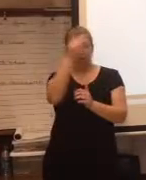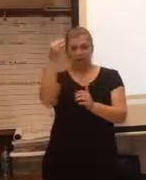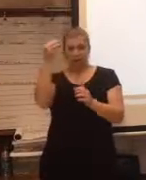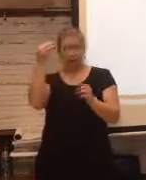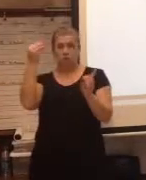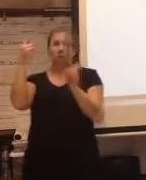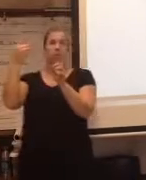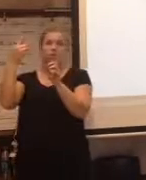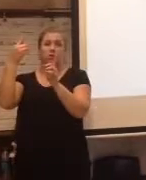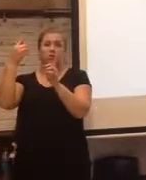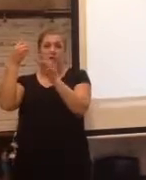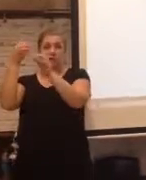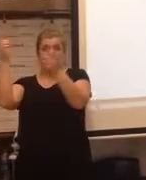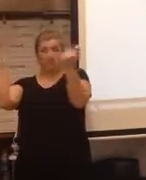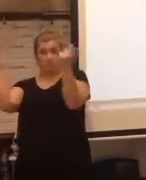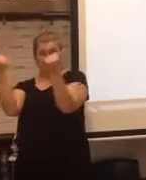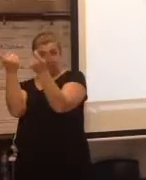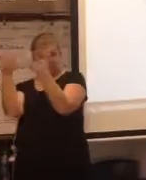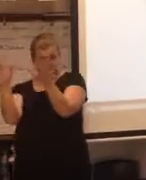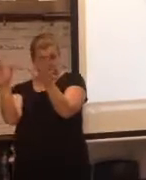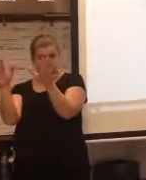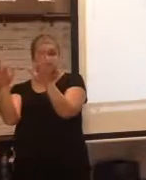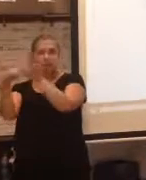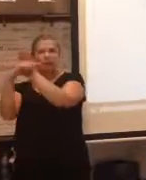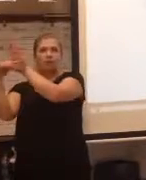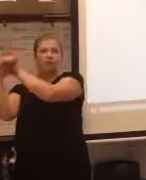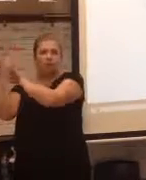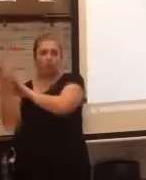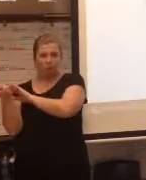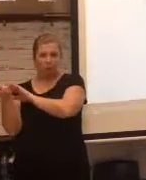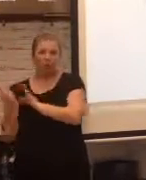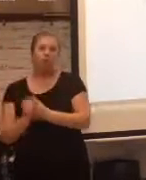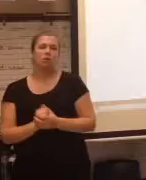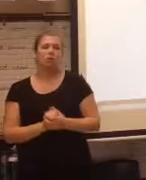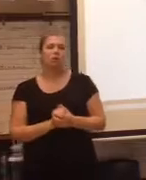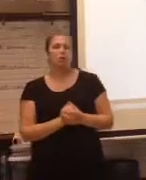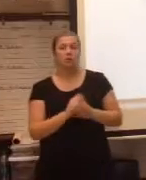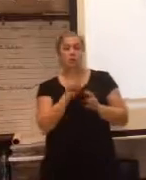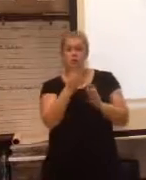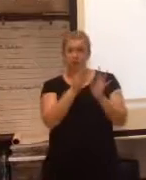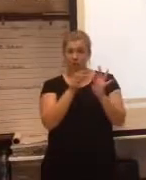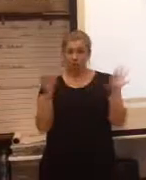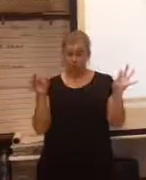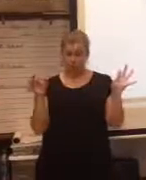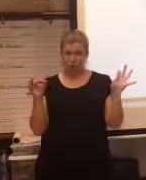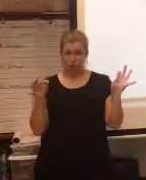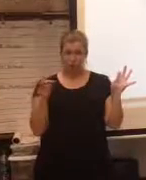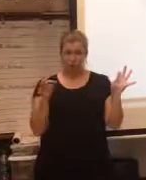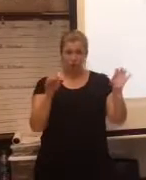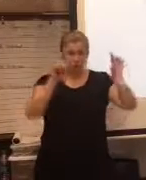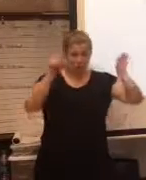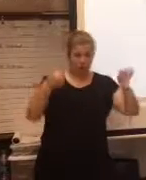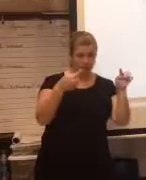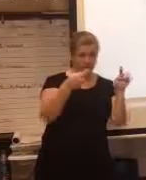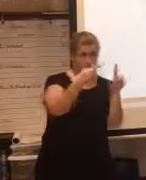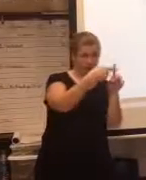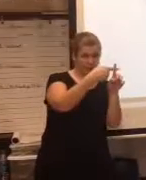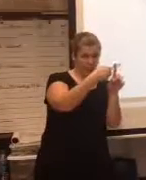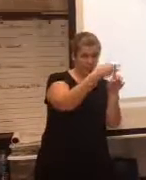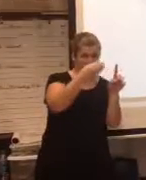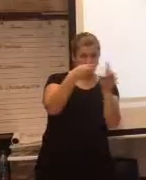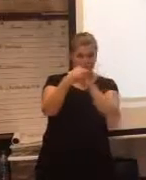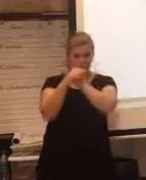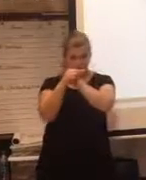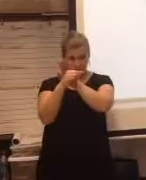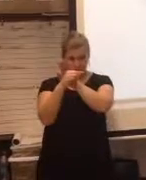were negative. In our second expression, our first term inside the parentheses was positive, and our second